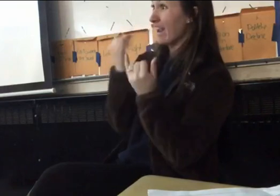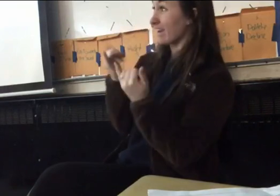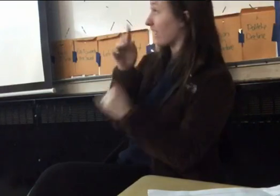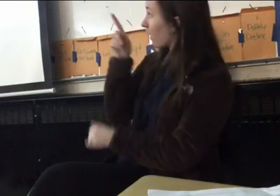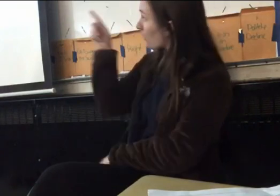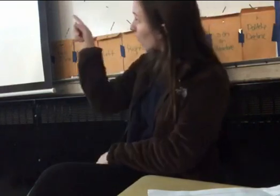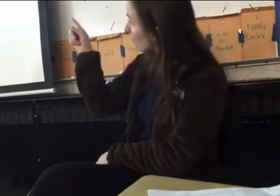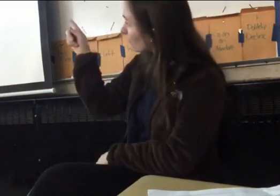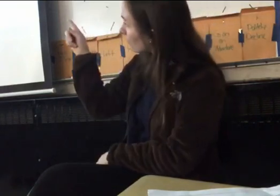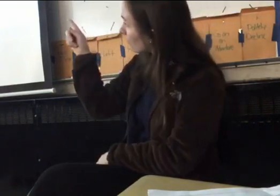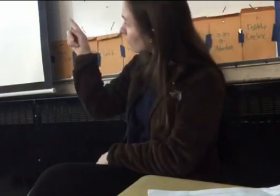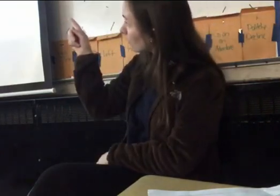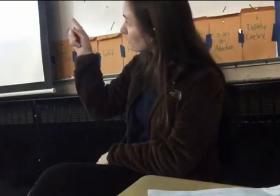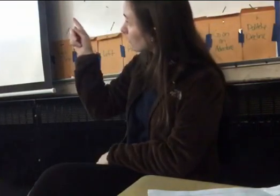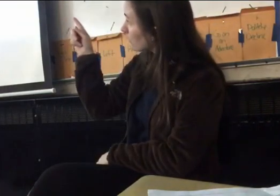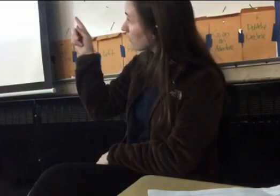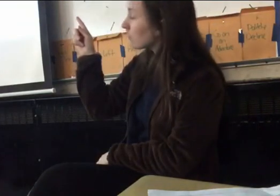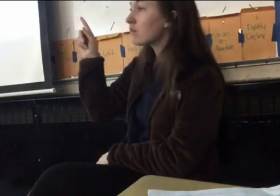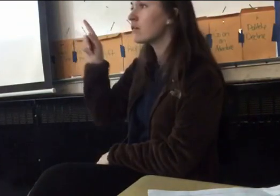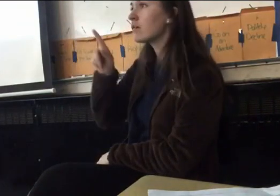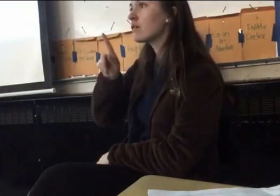shows 3 months later.